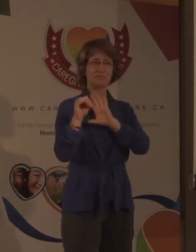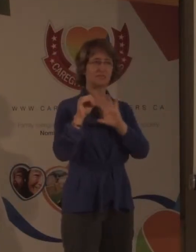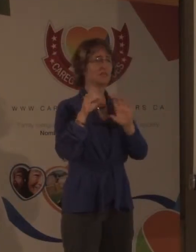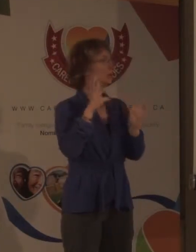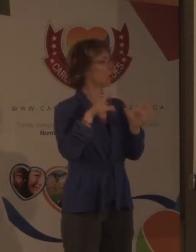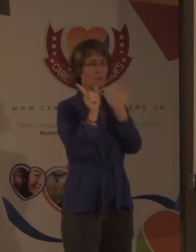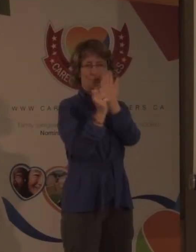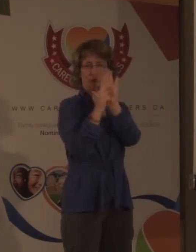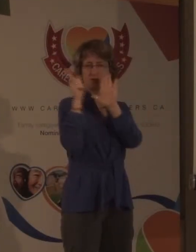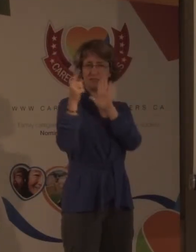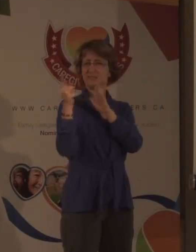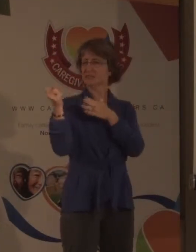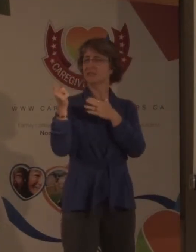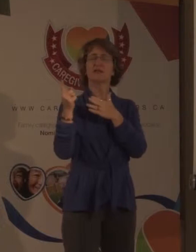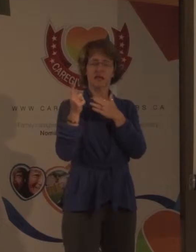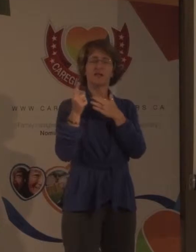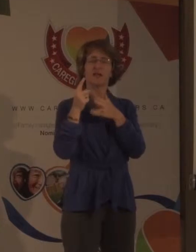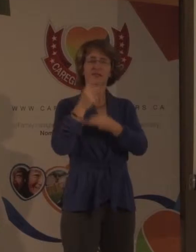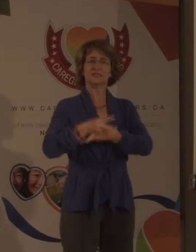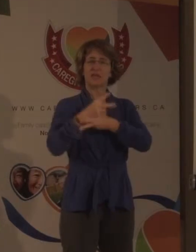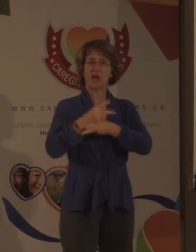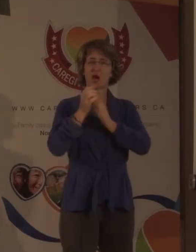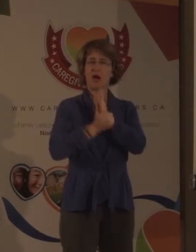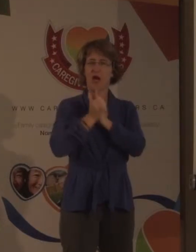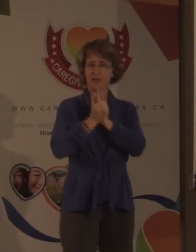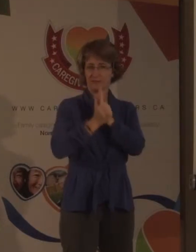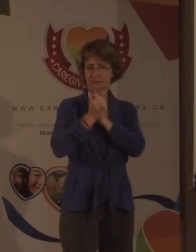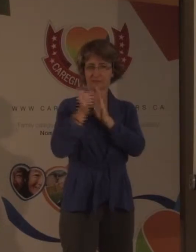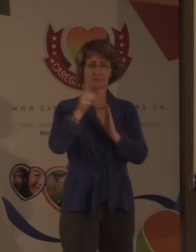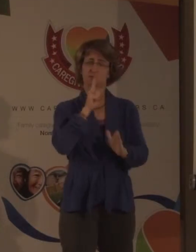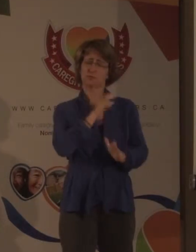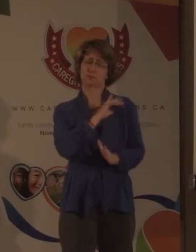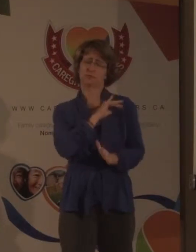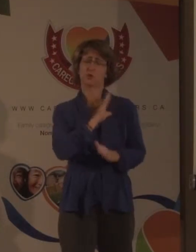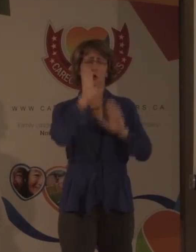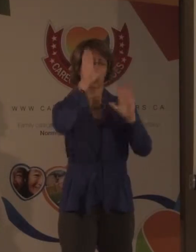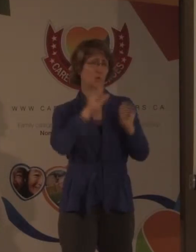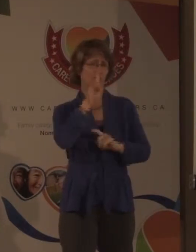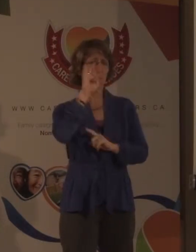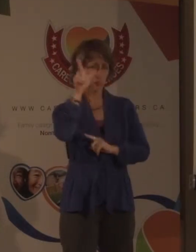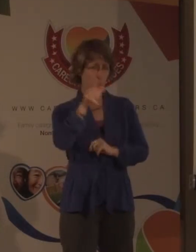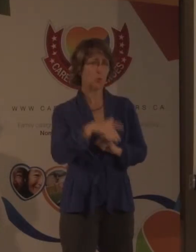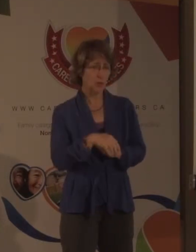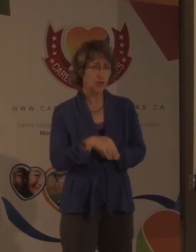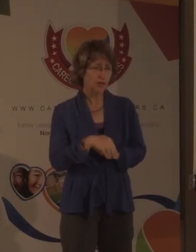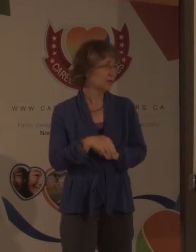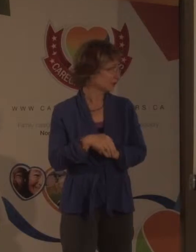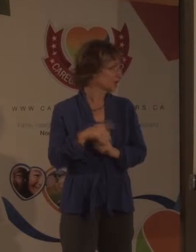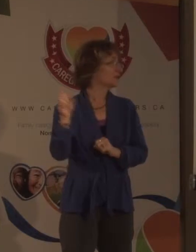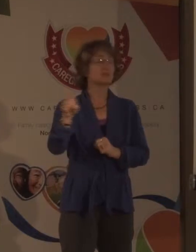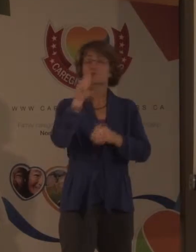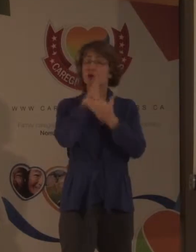the Care Guide. And the Care Guide is a wonderful tool. It's about